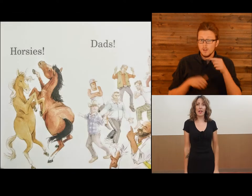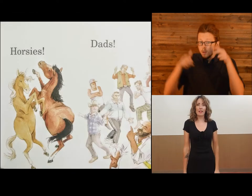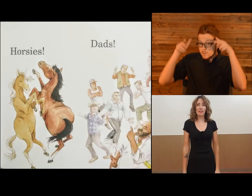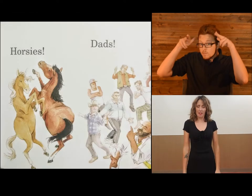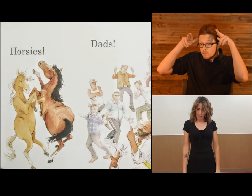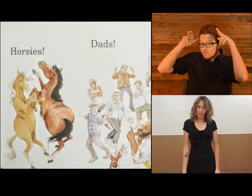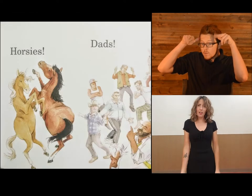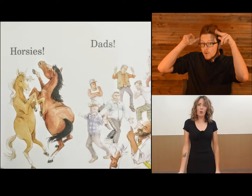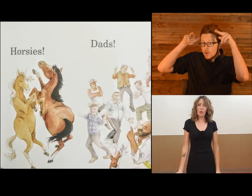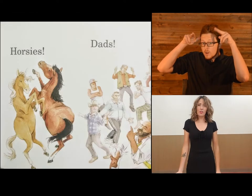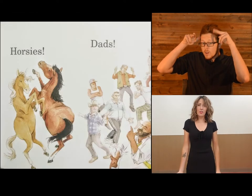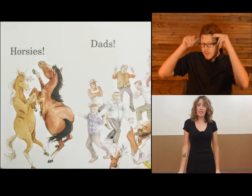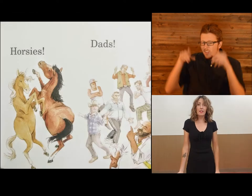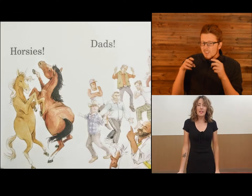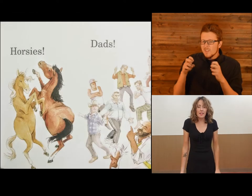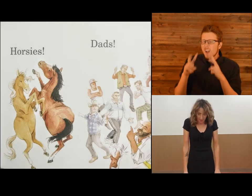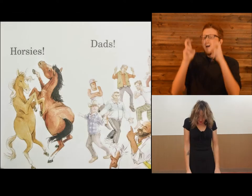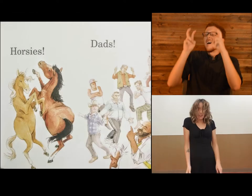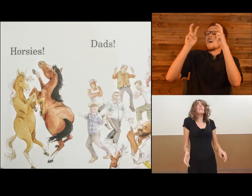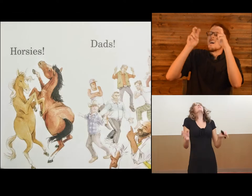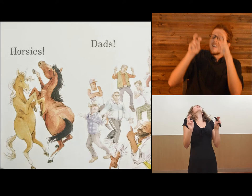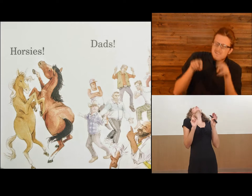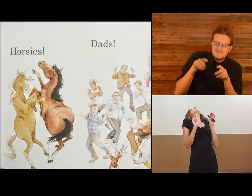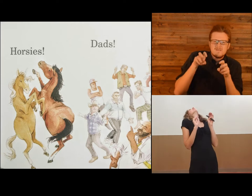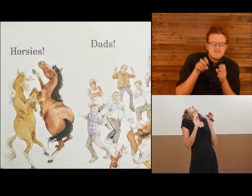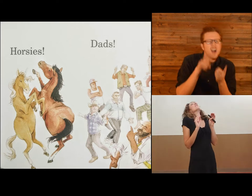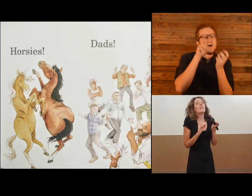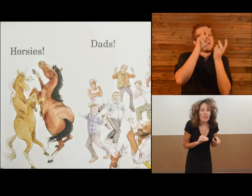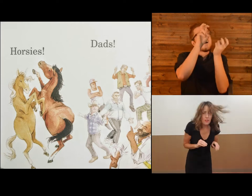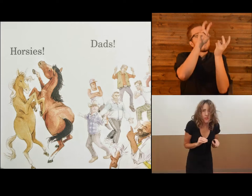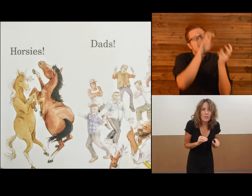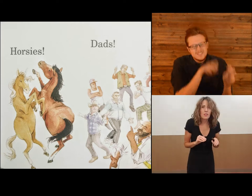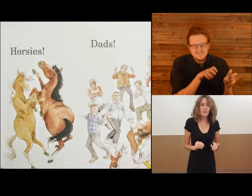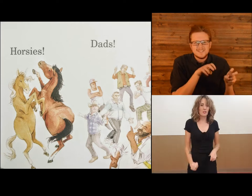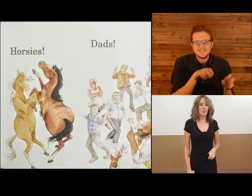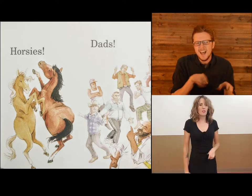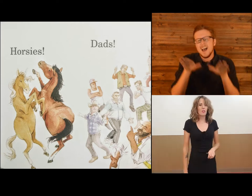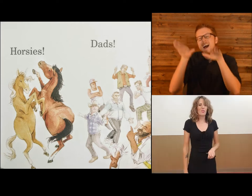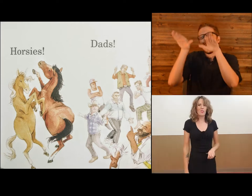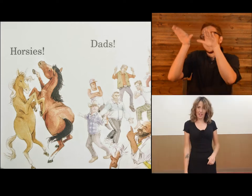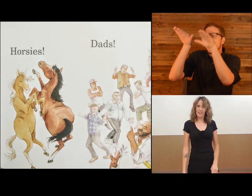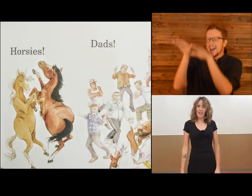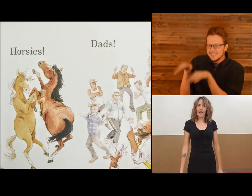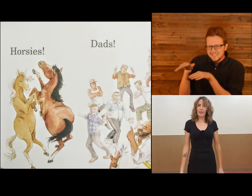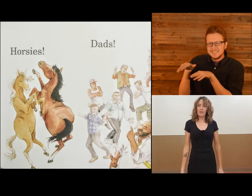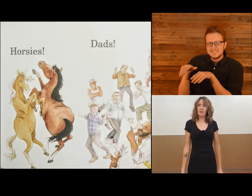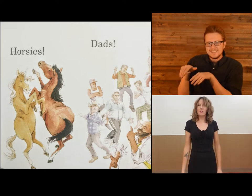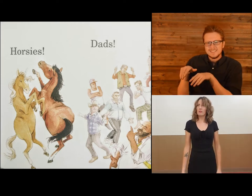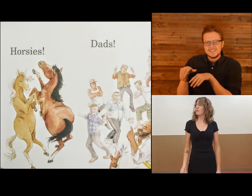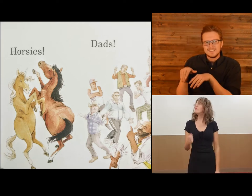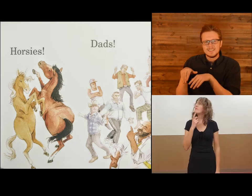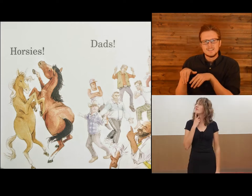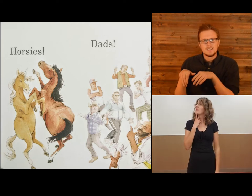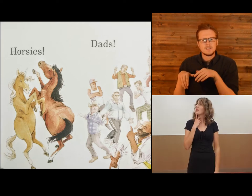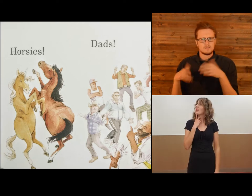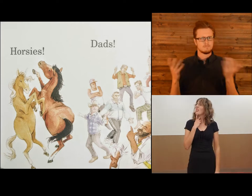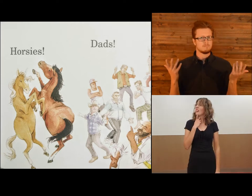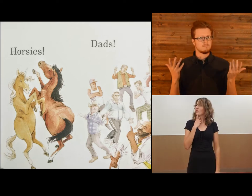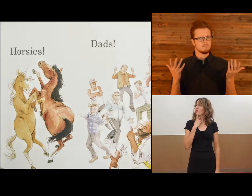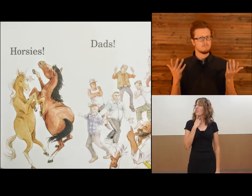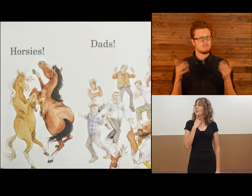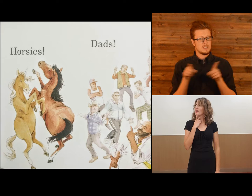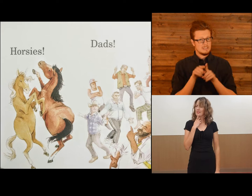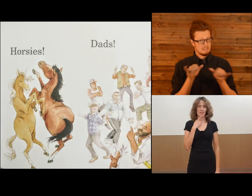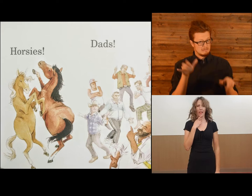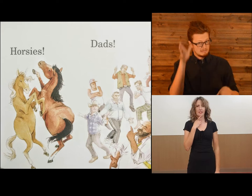You can dance like a horsey. Nee! Or like a dad.